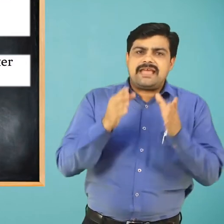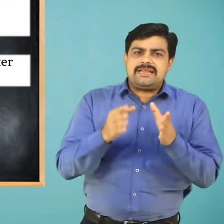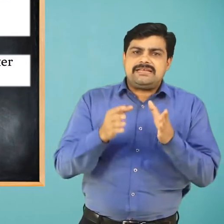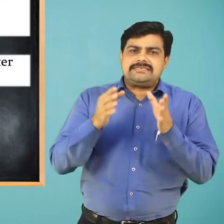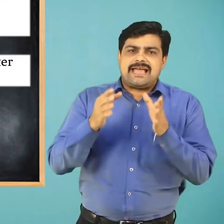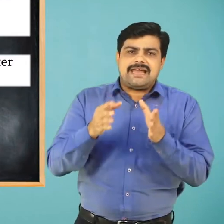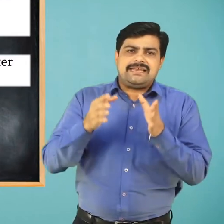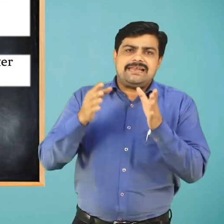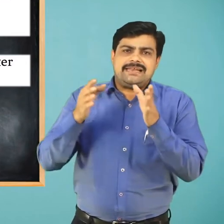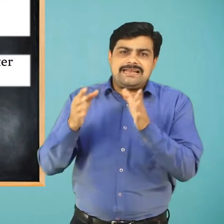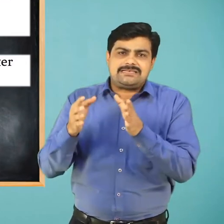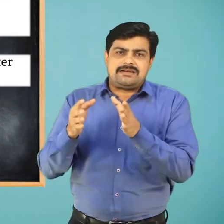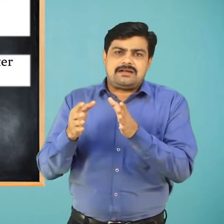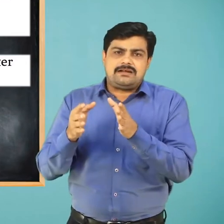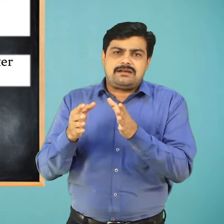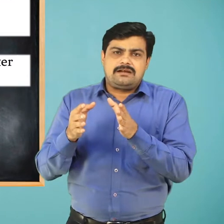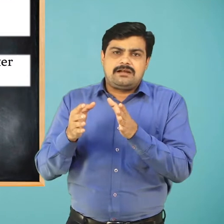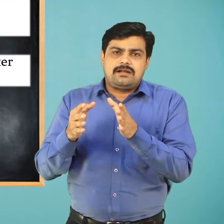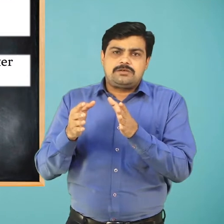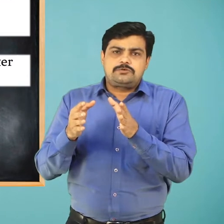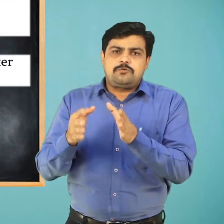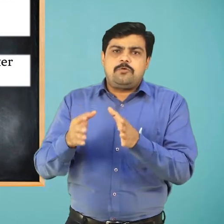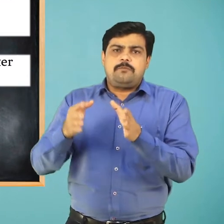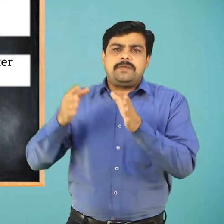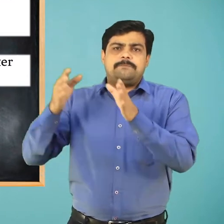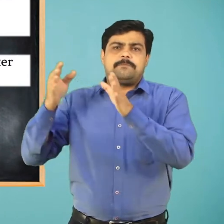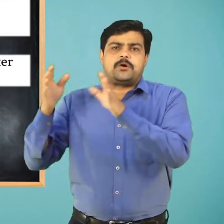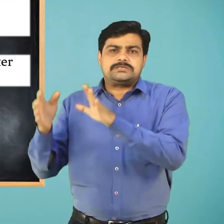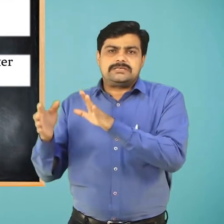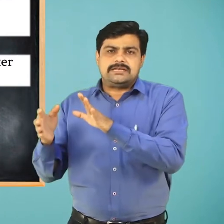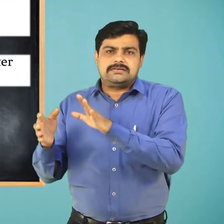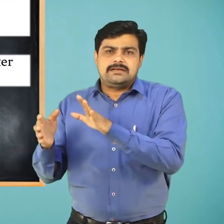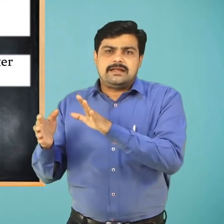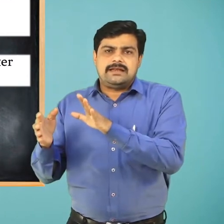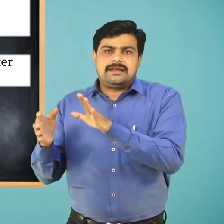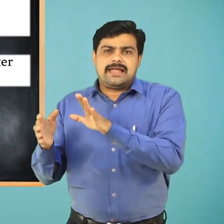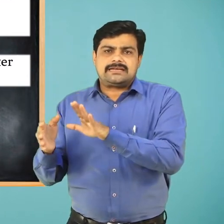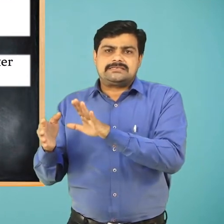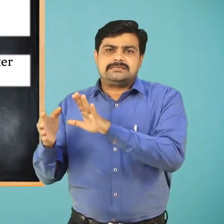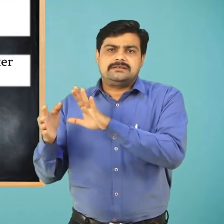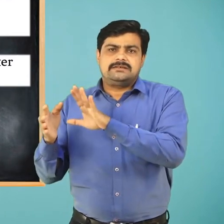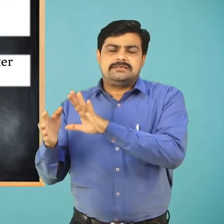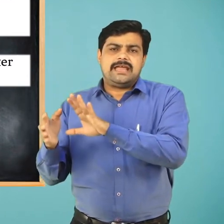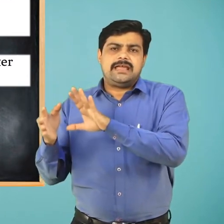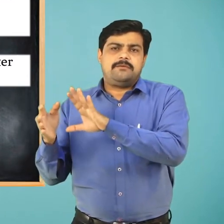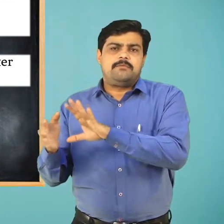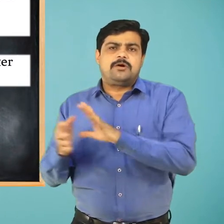there is any letter to be posted next day